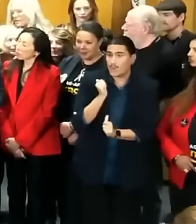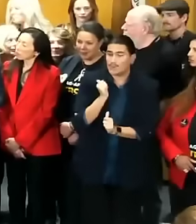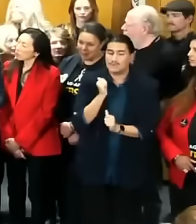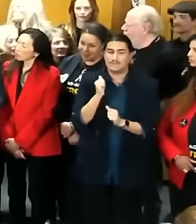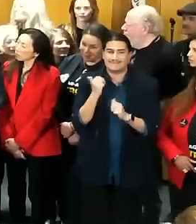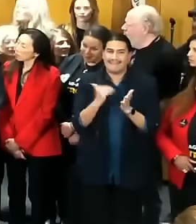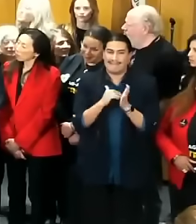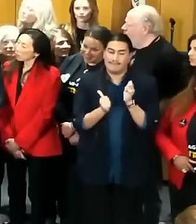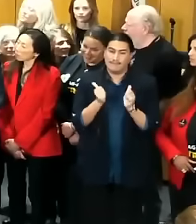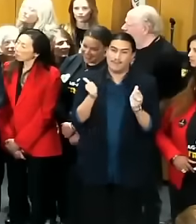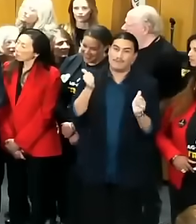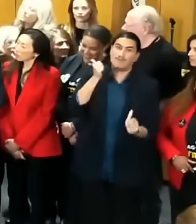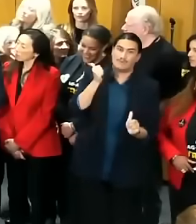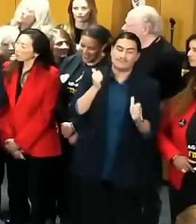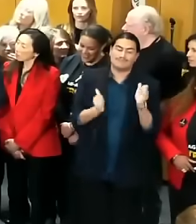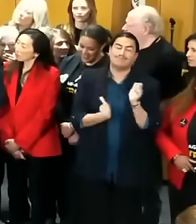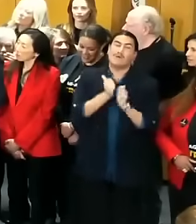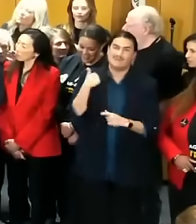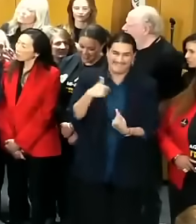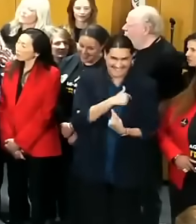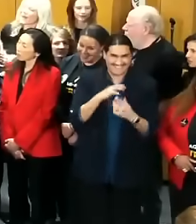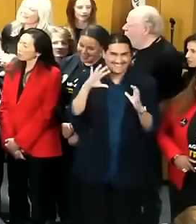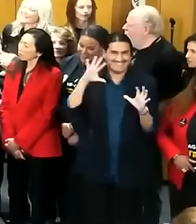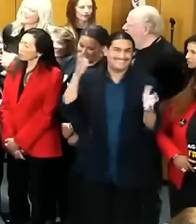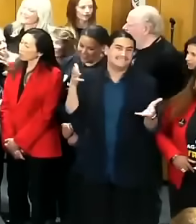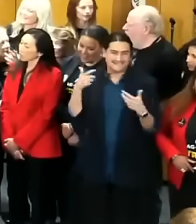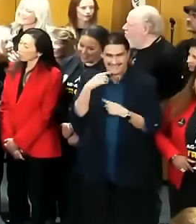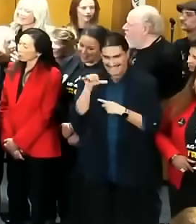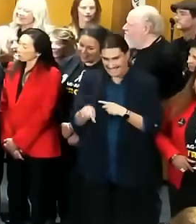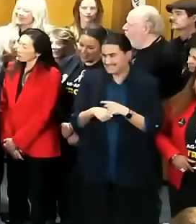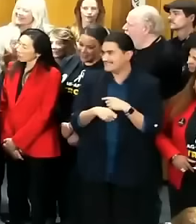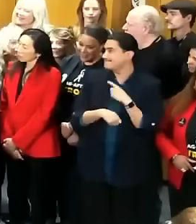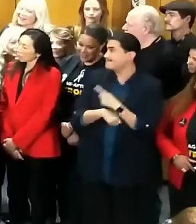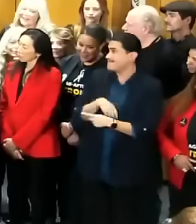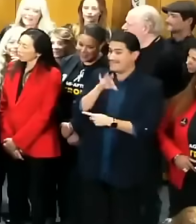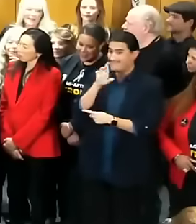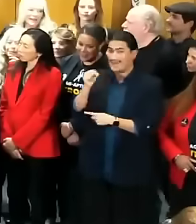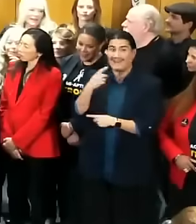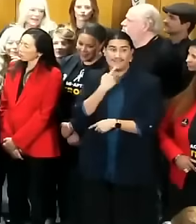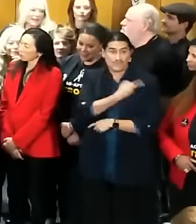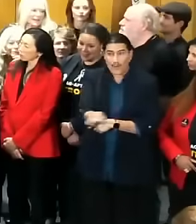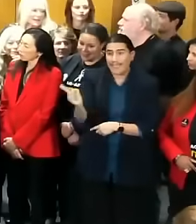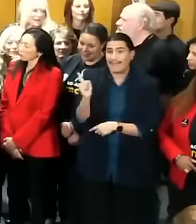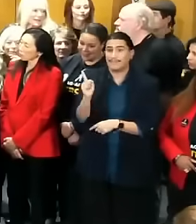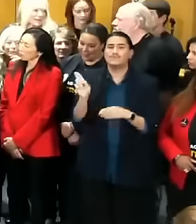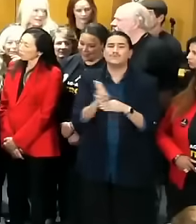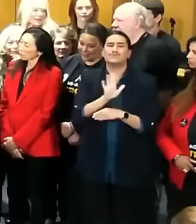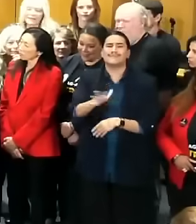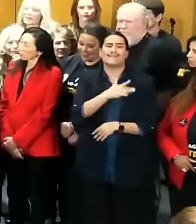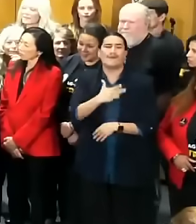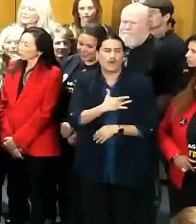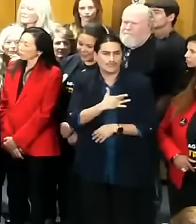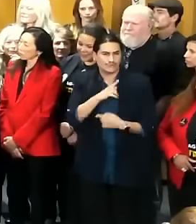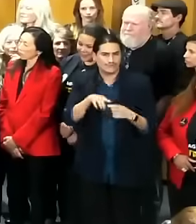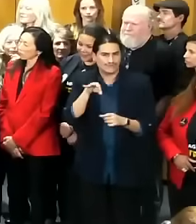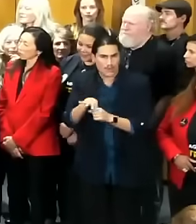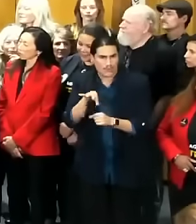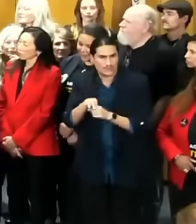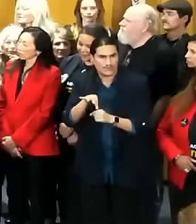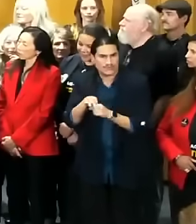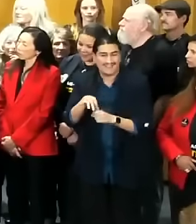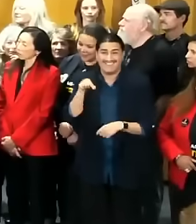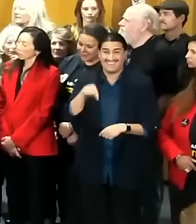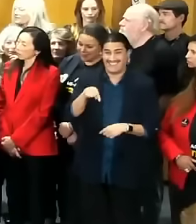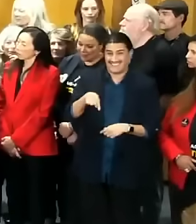the super majority, prevails. And I told them to vote their heart, that this shouldn't